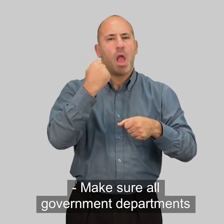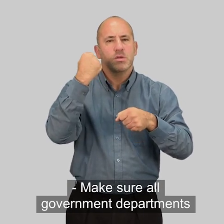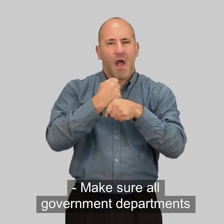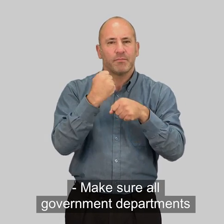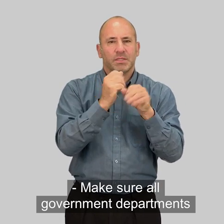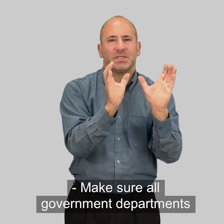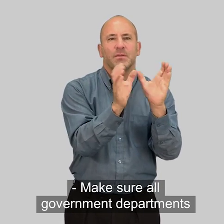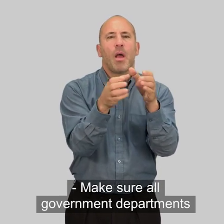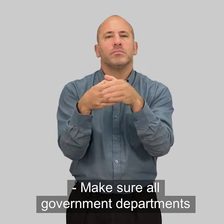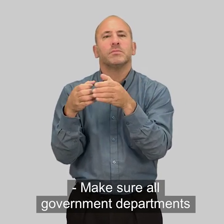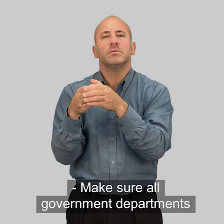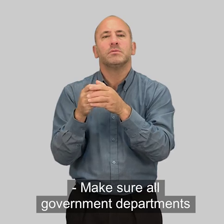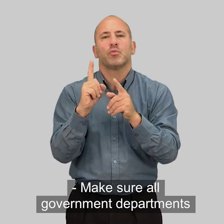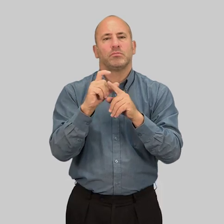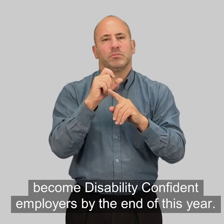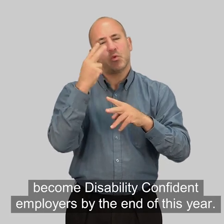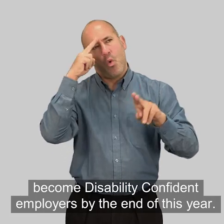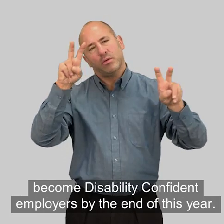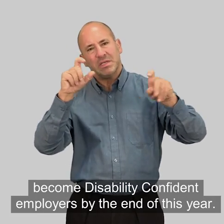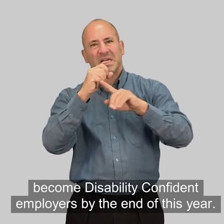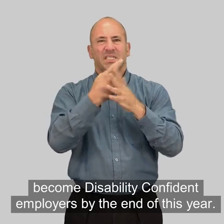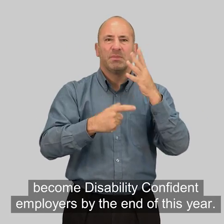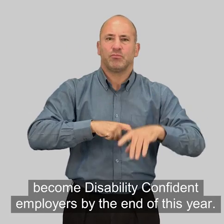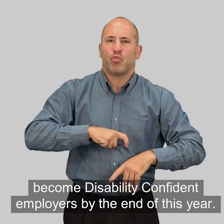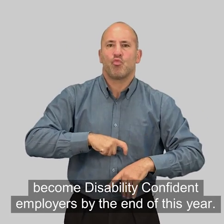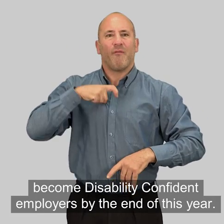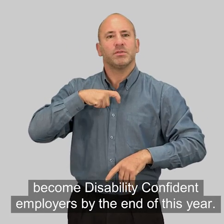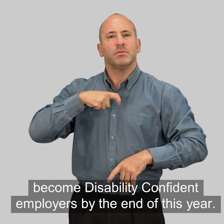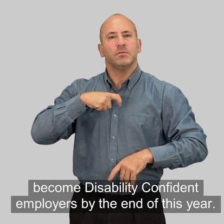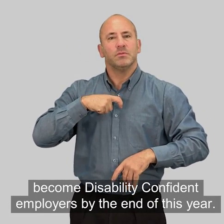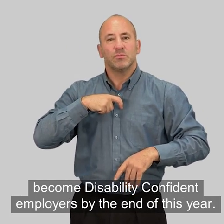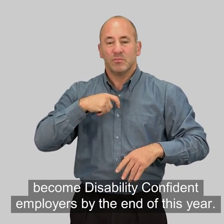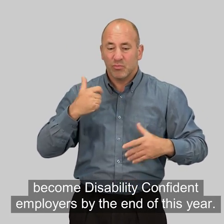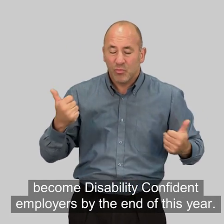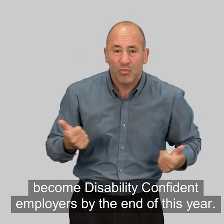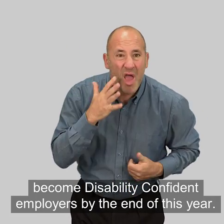Make sure all government departments become disability-confident employers by the end of this year.